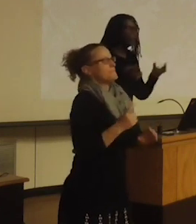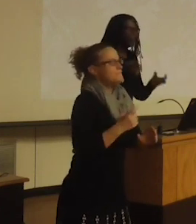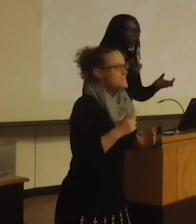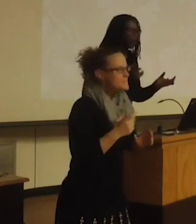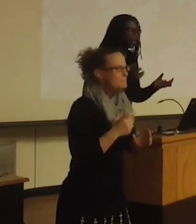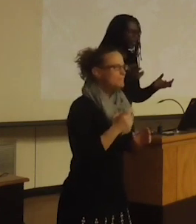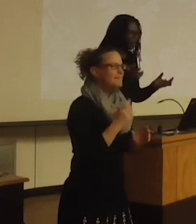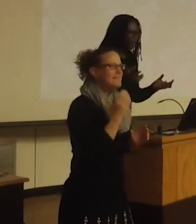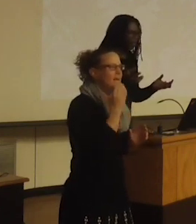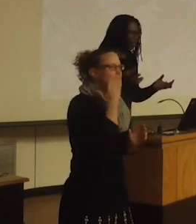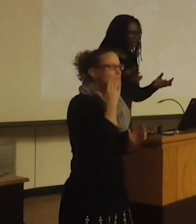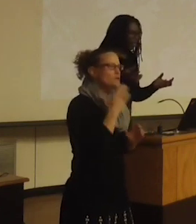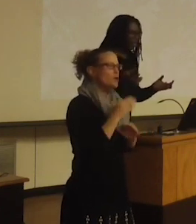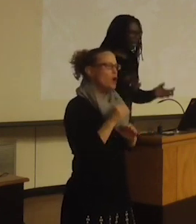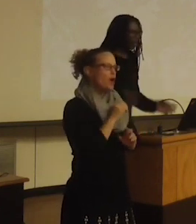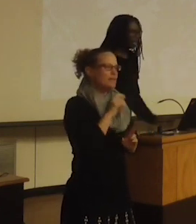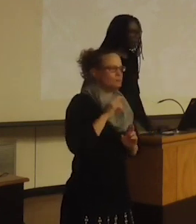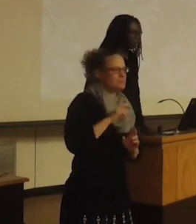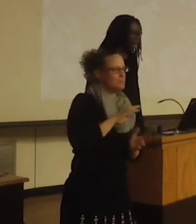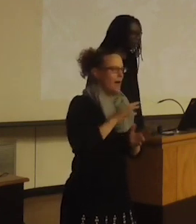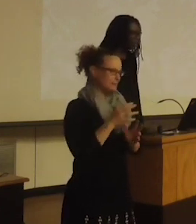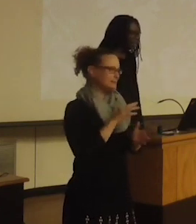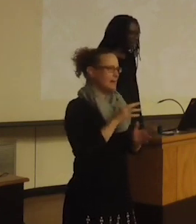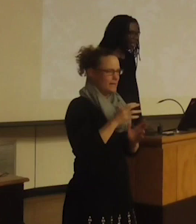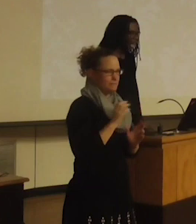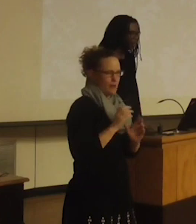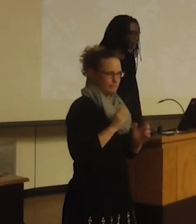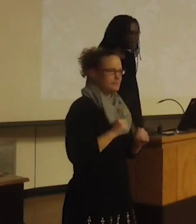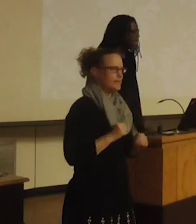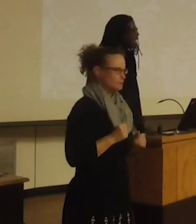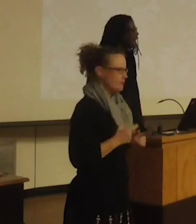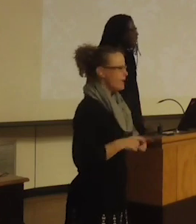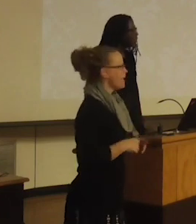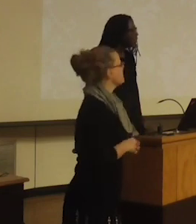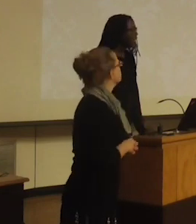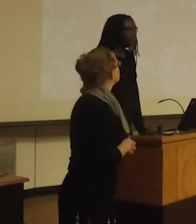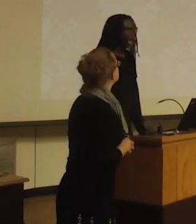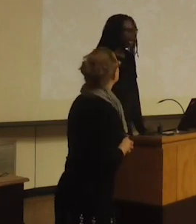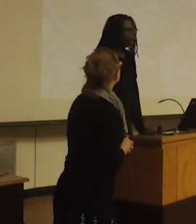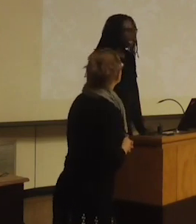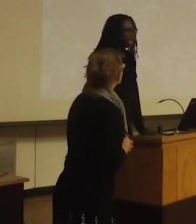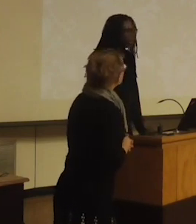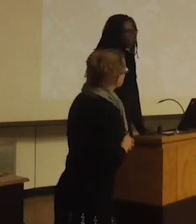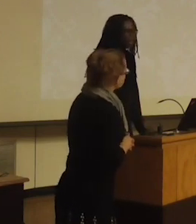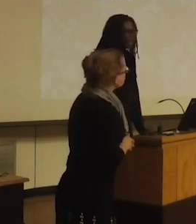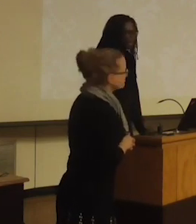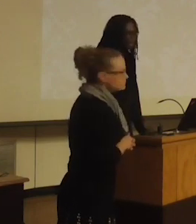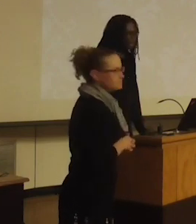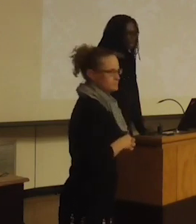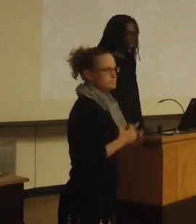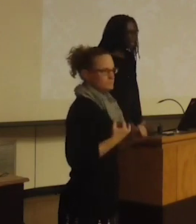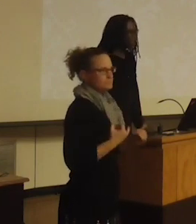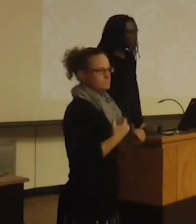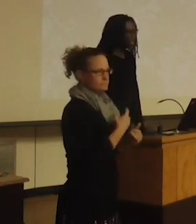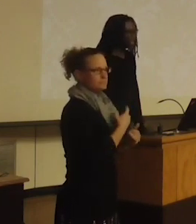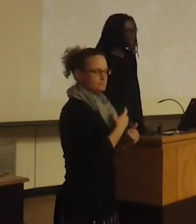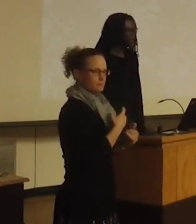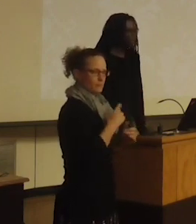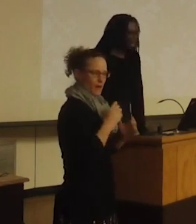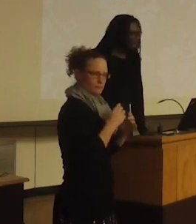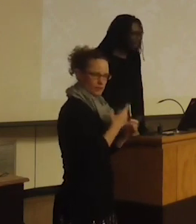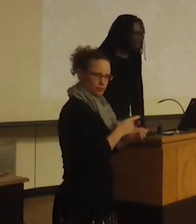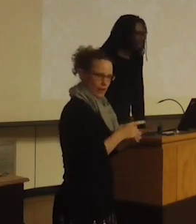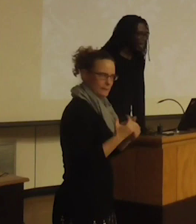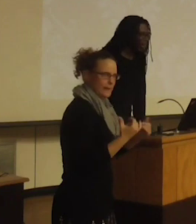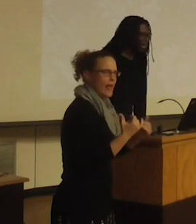very familiar call and response style type of conversation that happens. They are actually exploiting these conversations